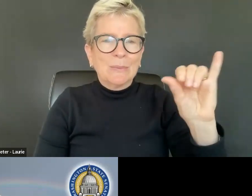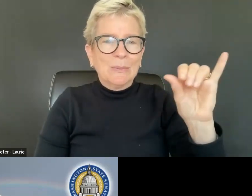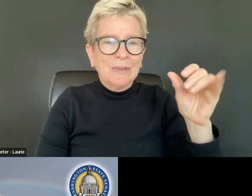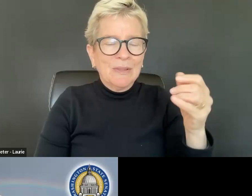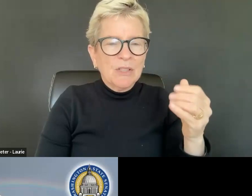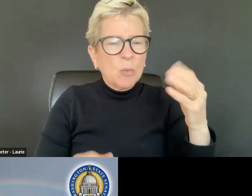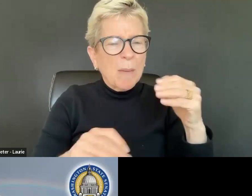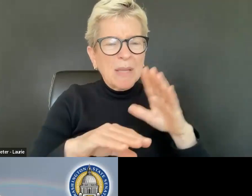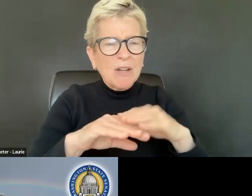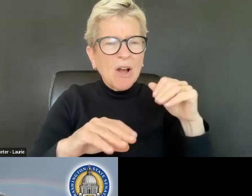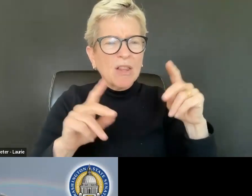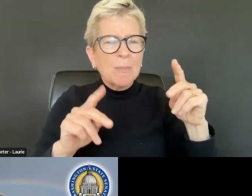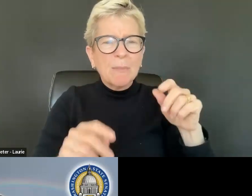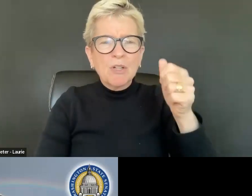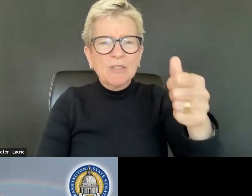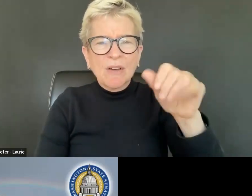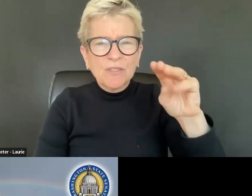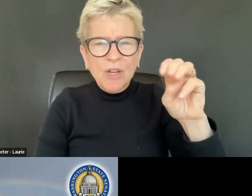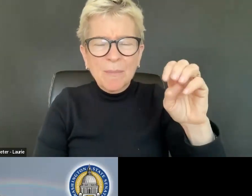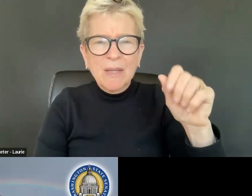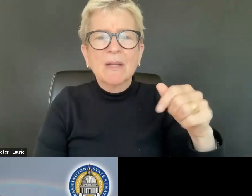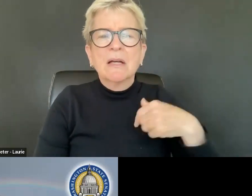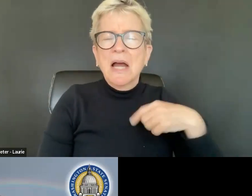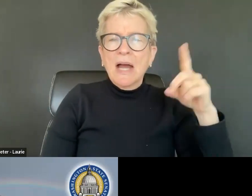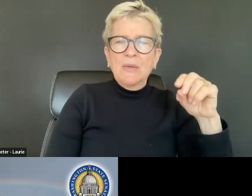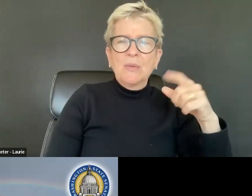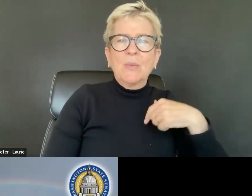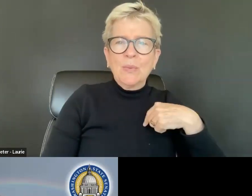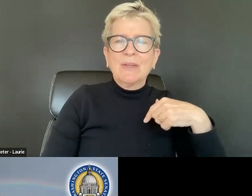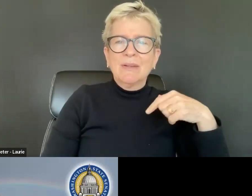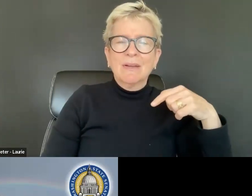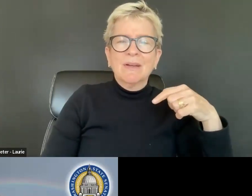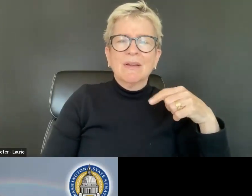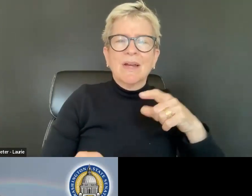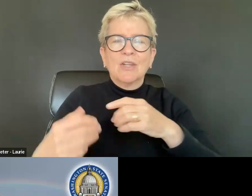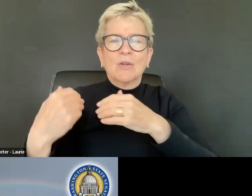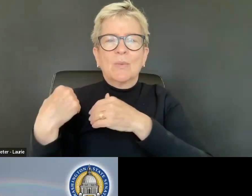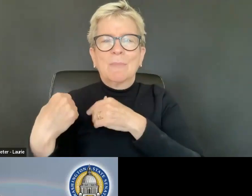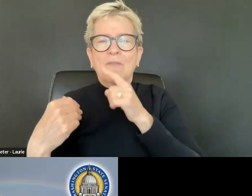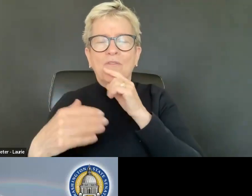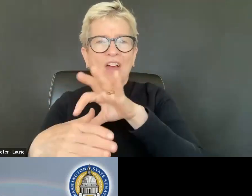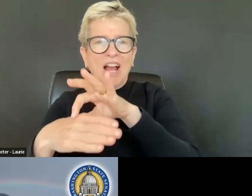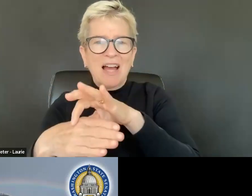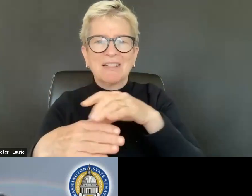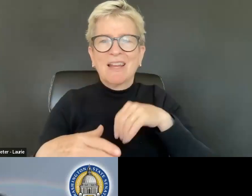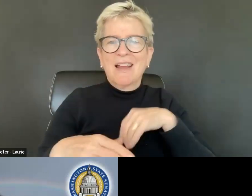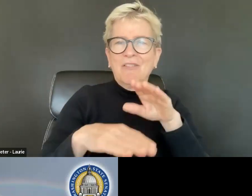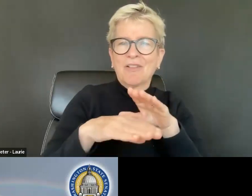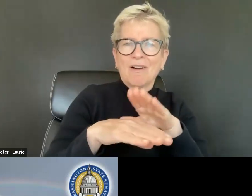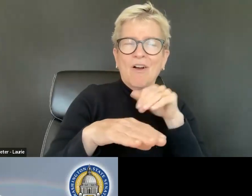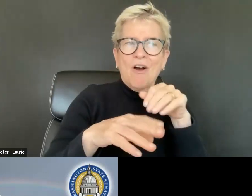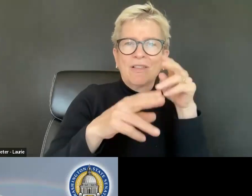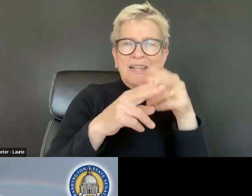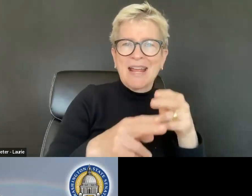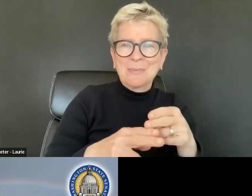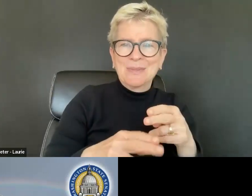on people, or did you want to do that, Jamie? I can do that, and you can be responsible for content. How about that? Sounds great.